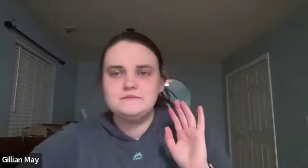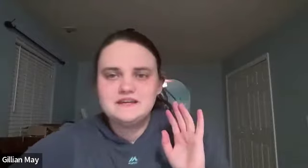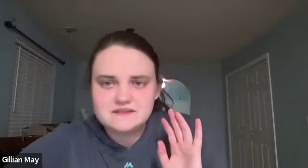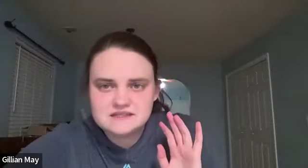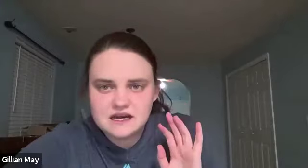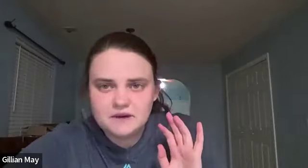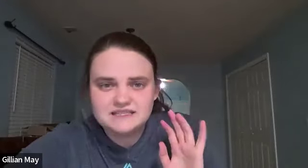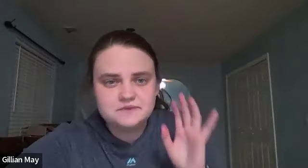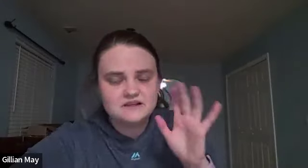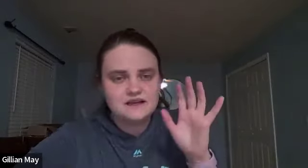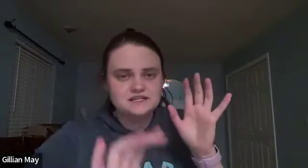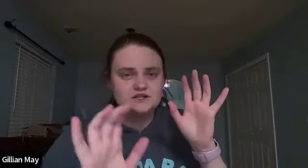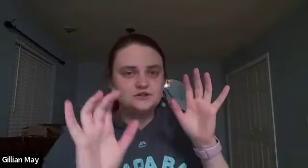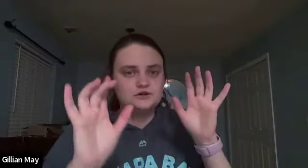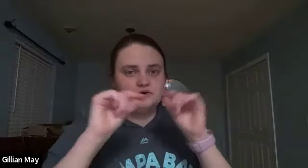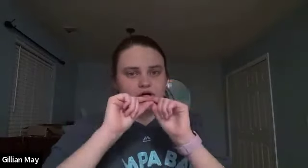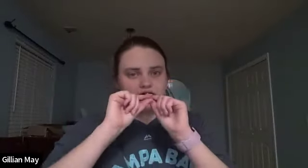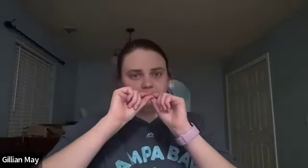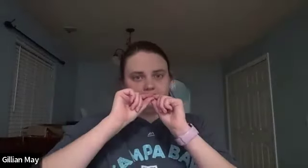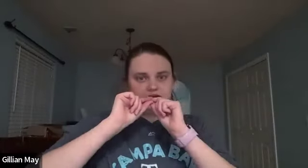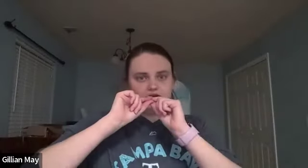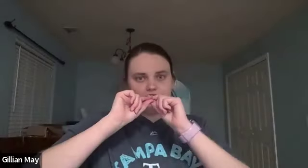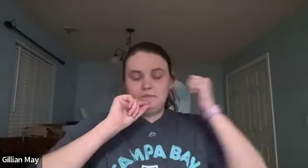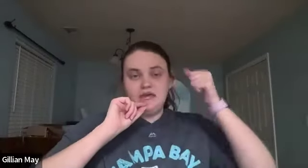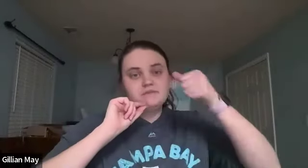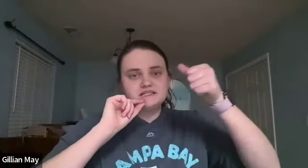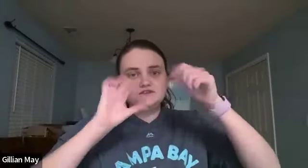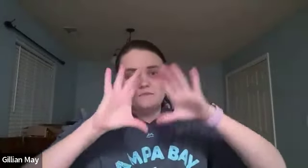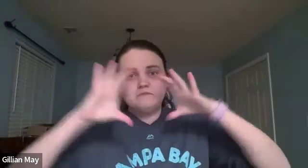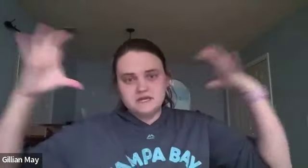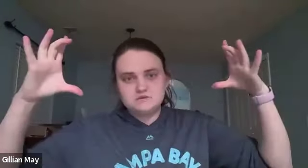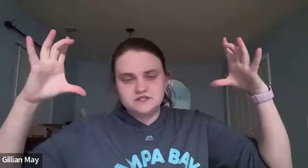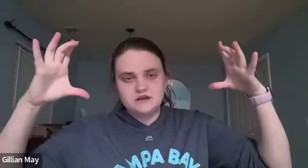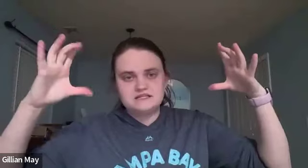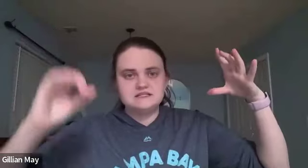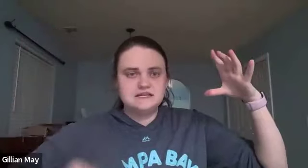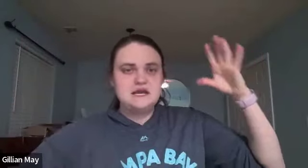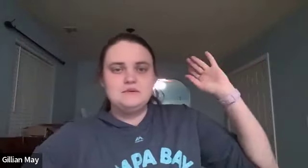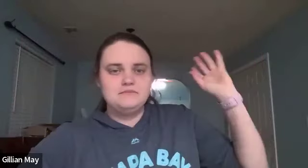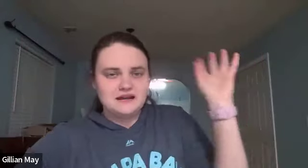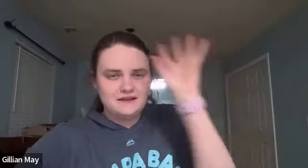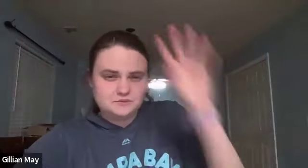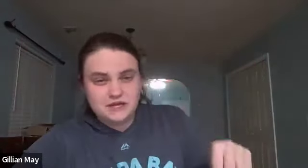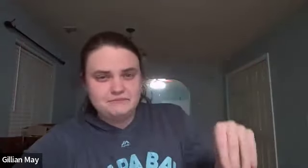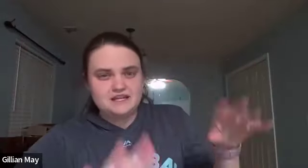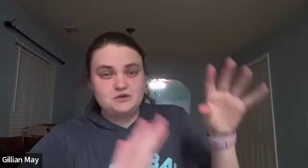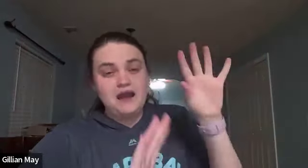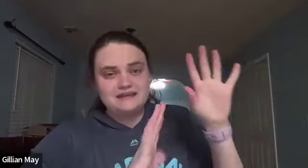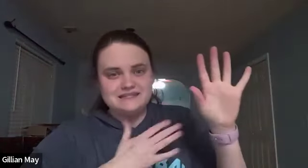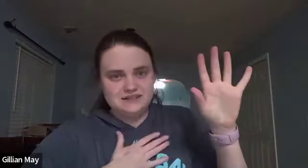let me get this set up. I typically like to I pin myself so I'm the biggest one so you guys can see, but then I like to bring it back so I can see the